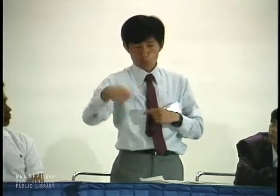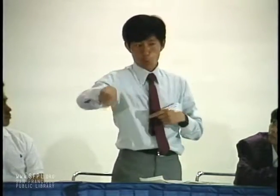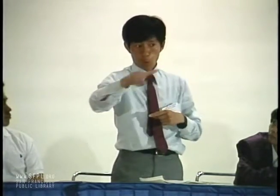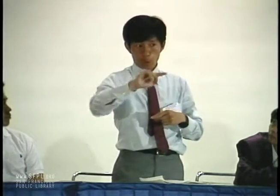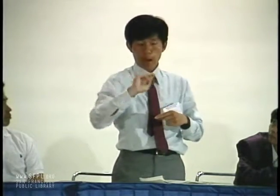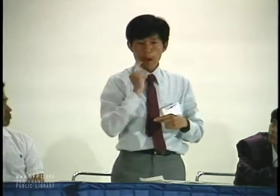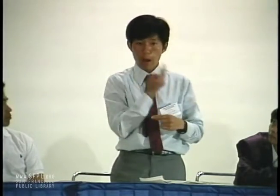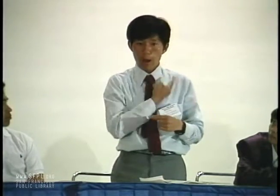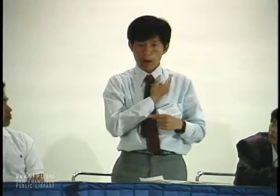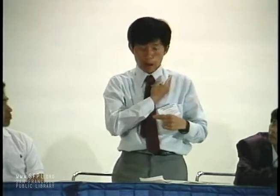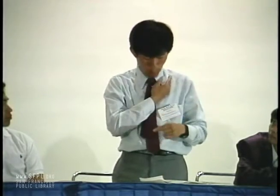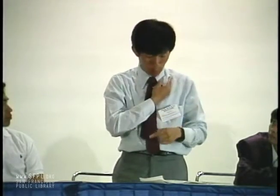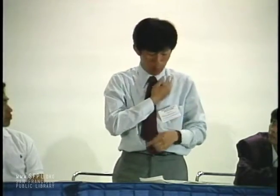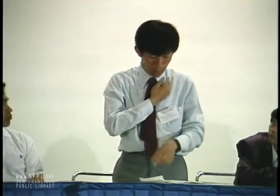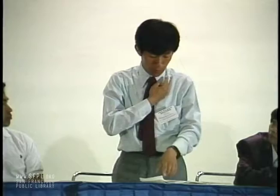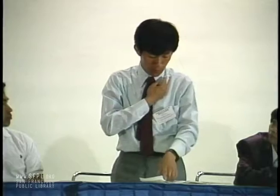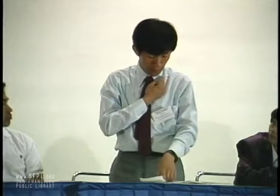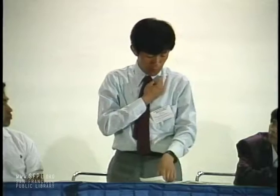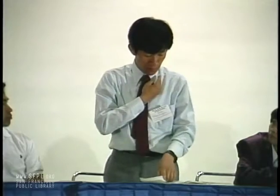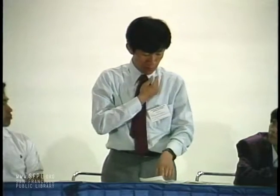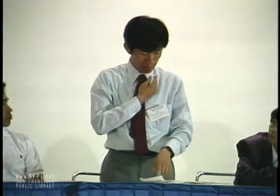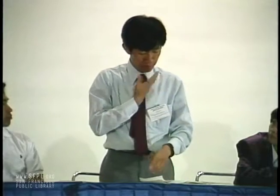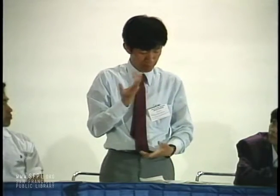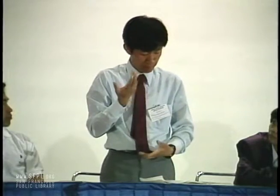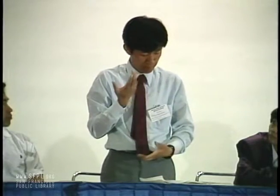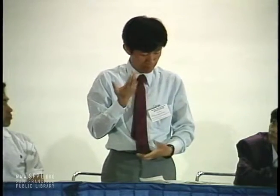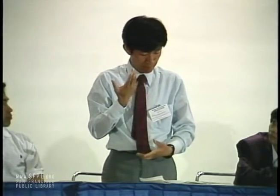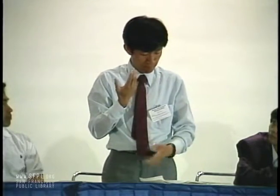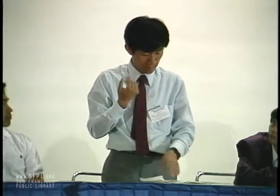We need to be able to explore what it's like for us.